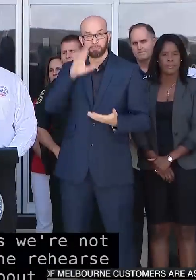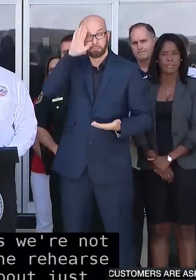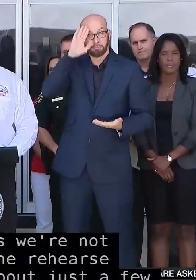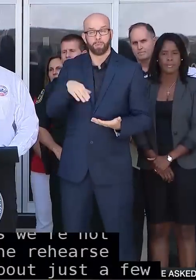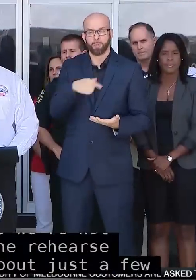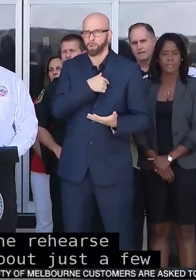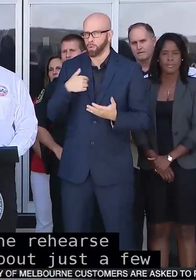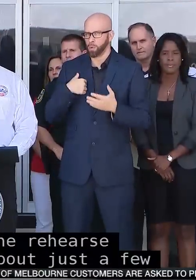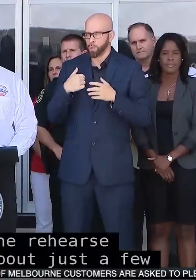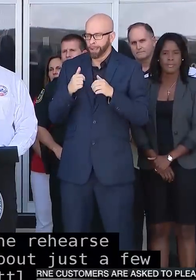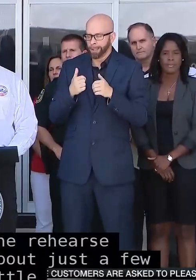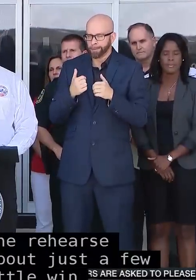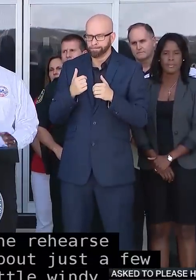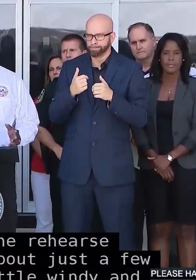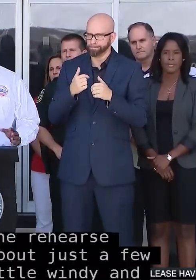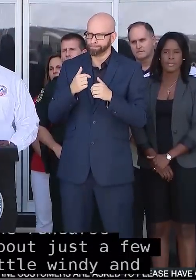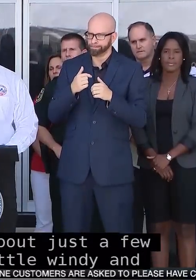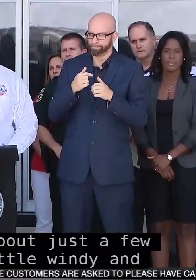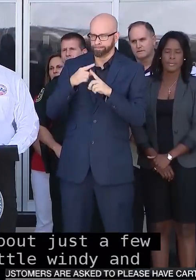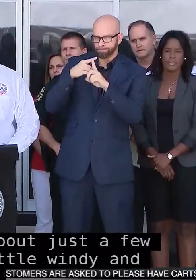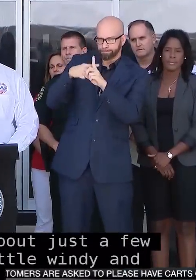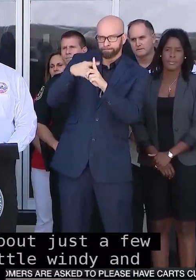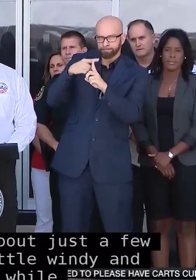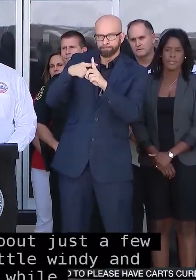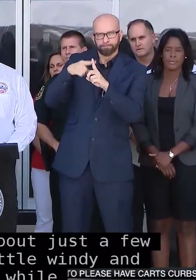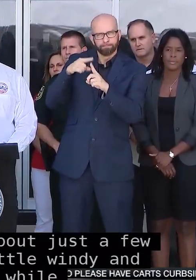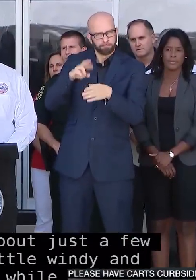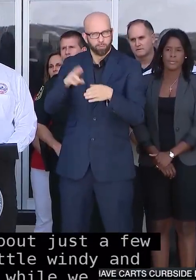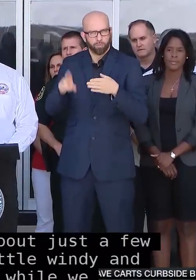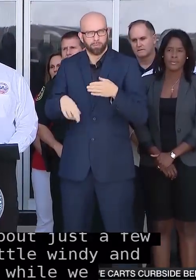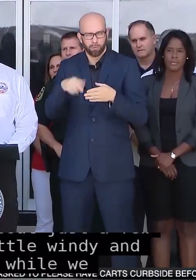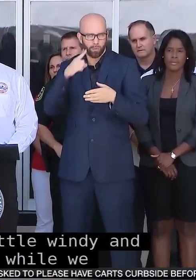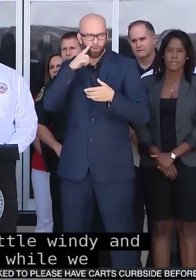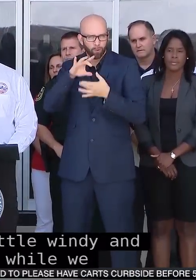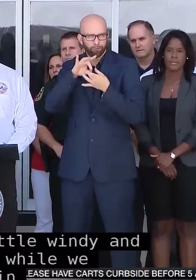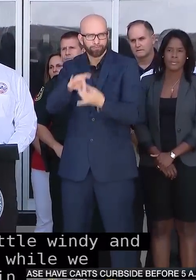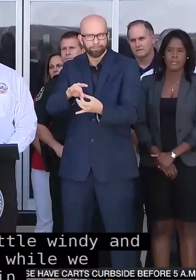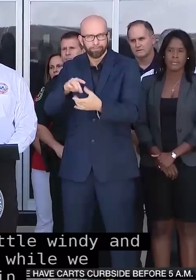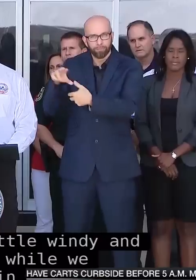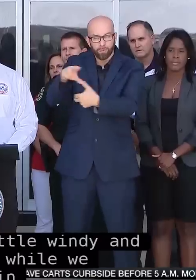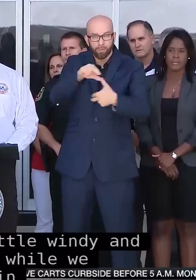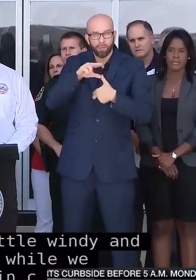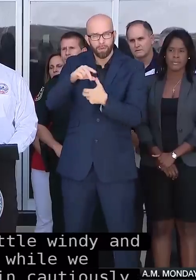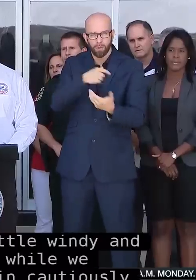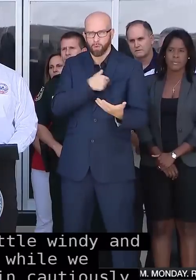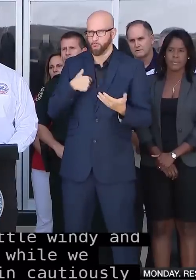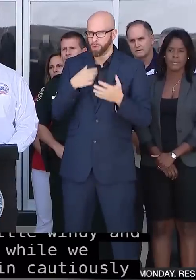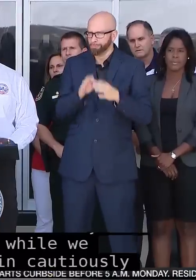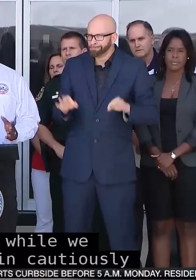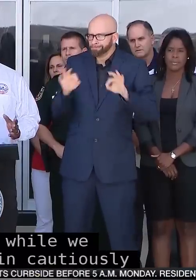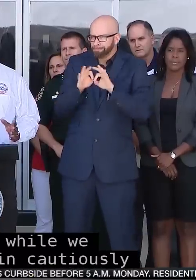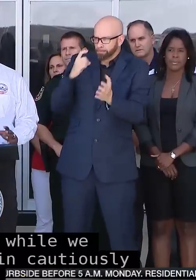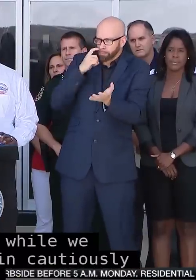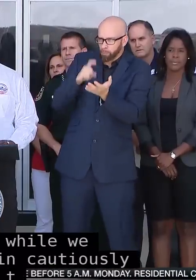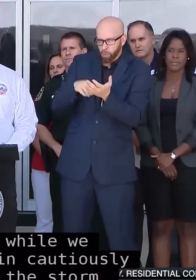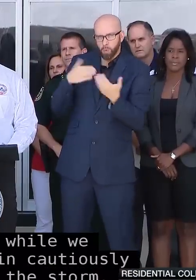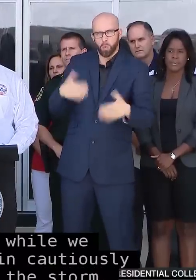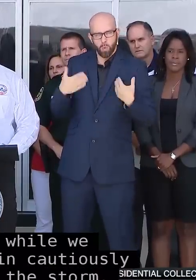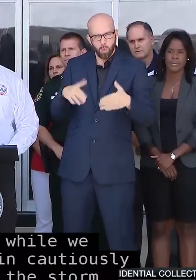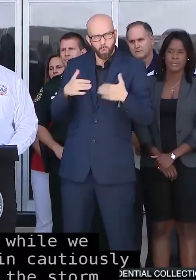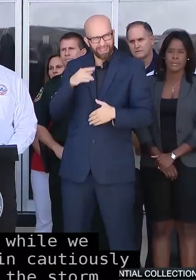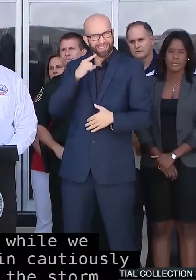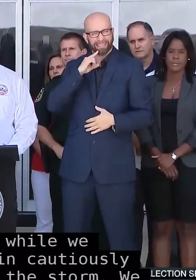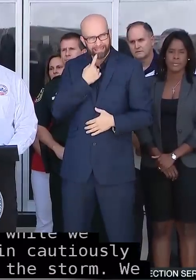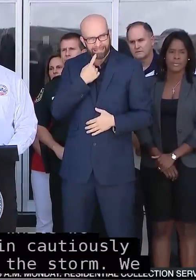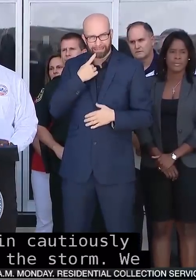we continue to remain cautiously optimistic about this storm, we do have to realize that it is a massive storm that